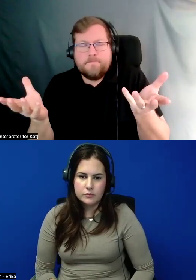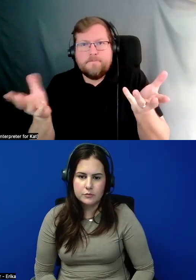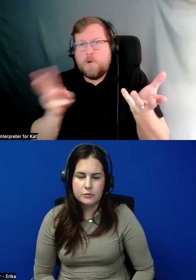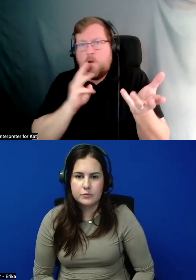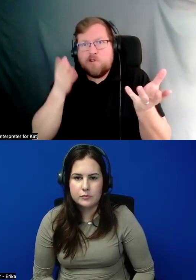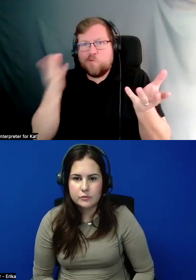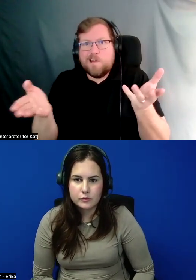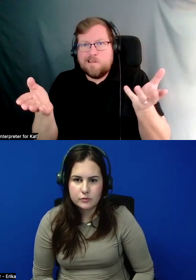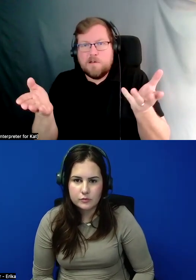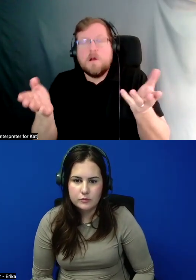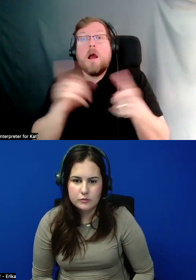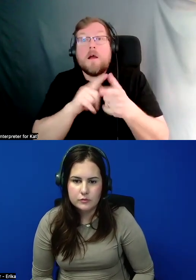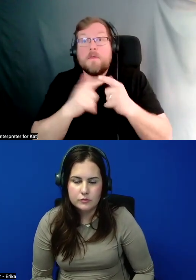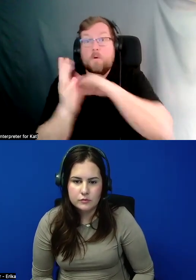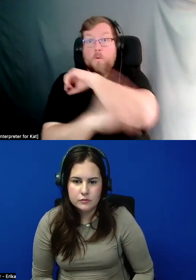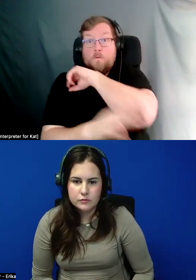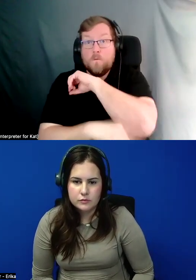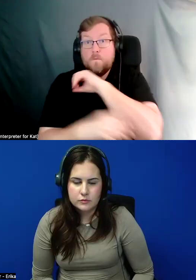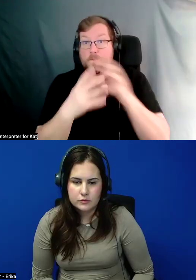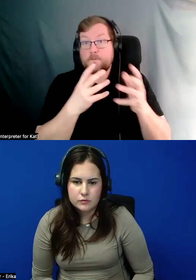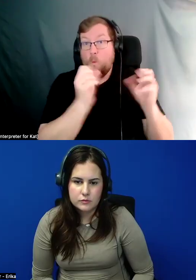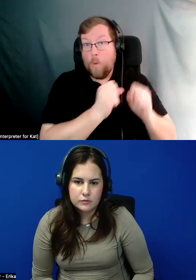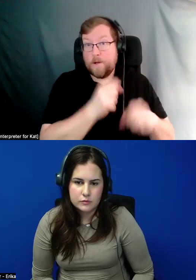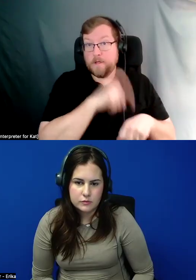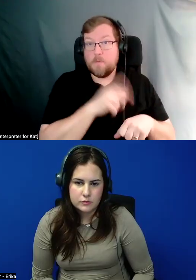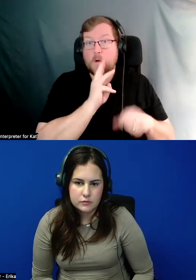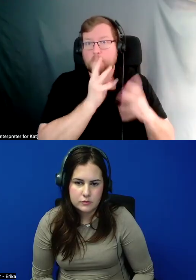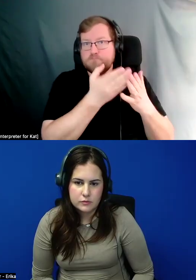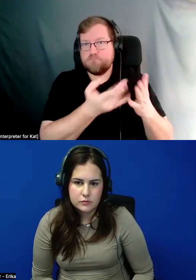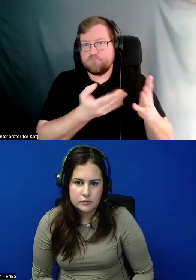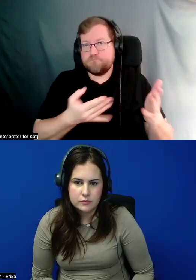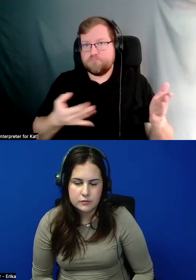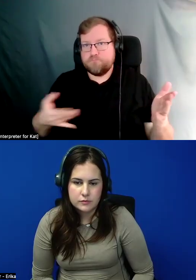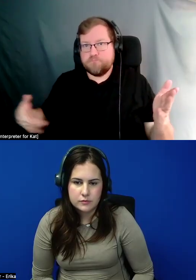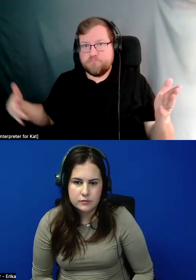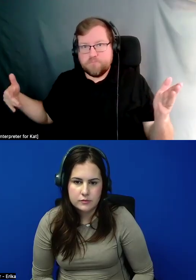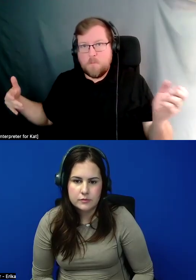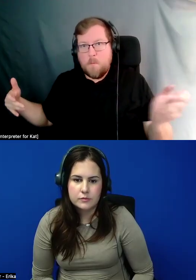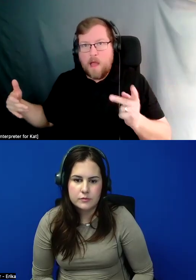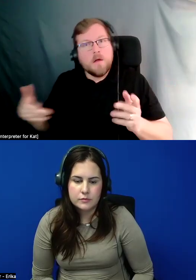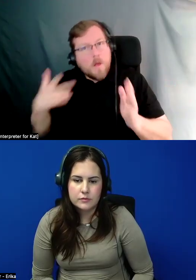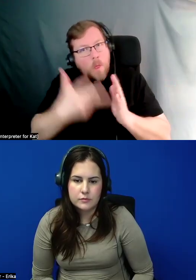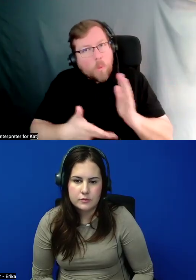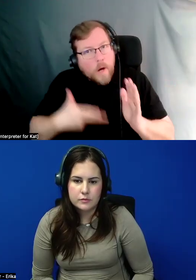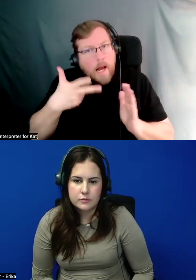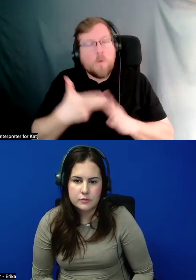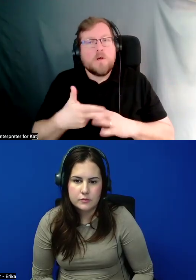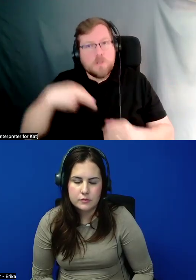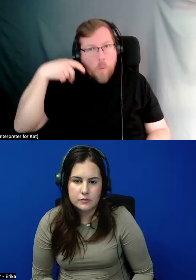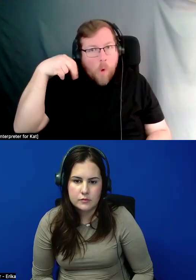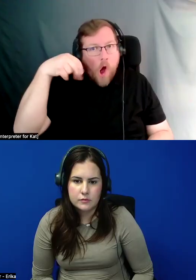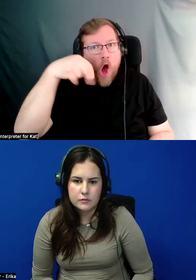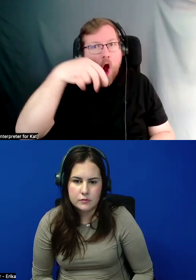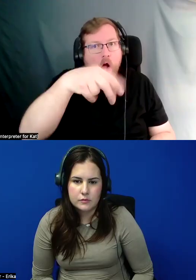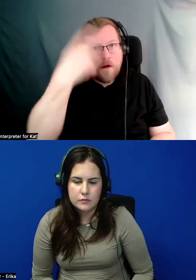but like in the fall, in the winter, the water tide goes down and 3 hours to walk just to get